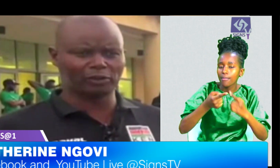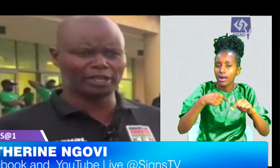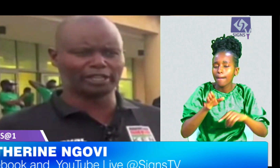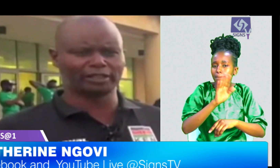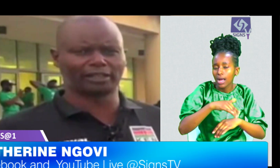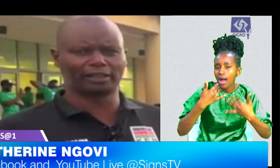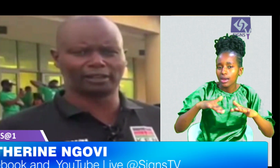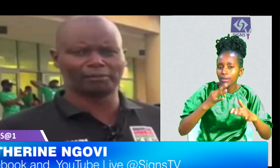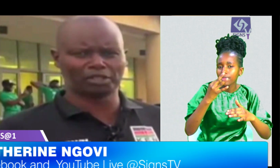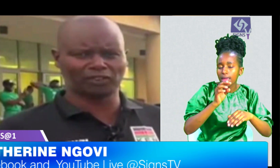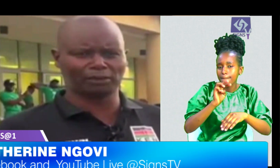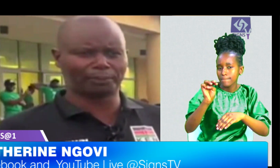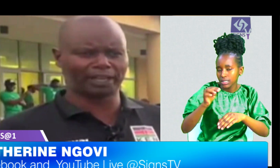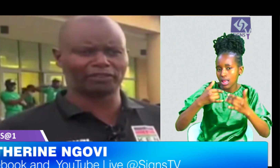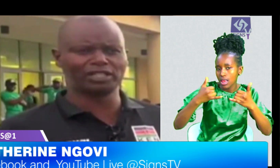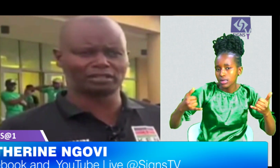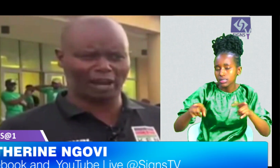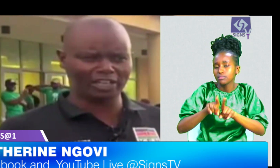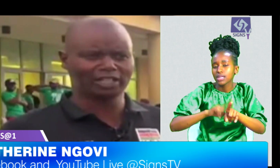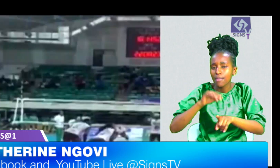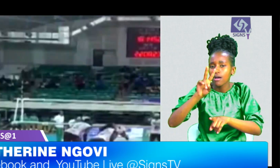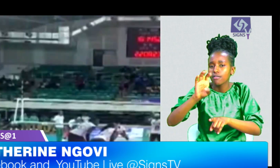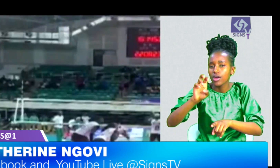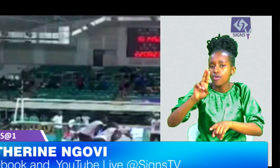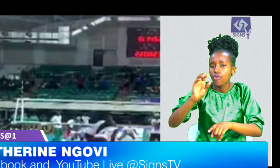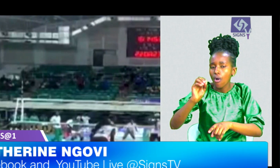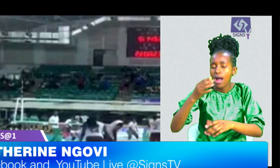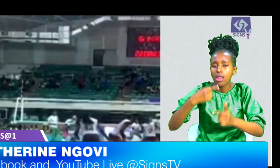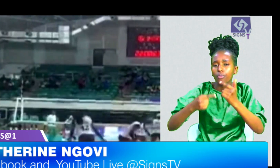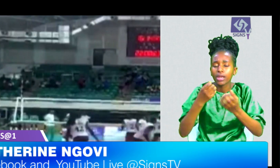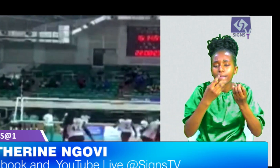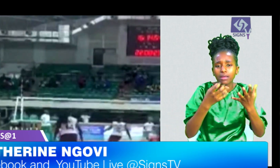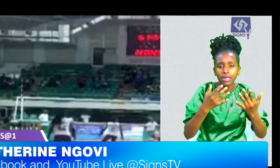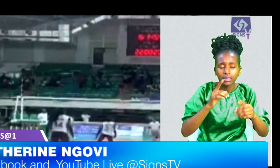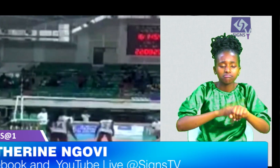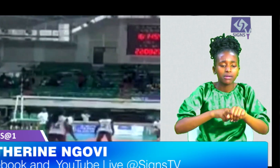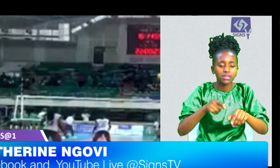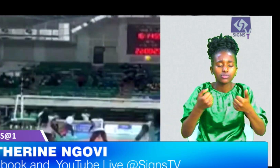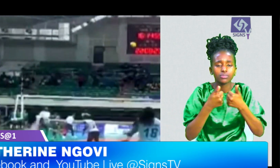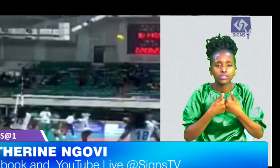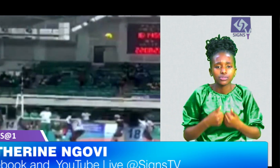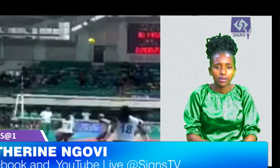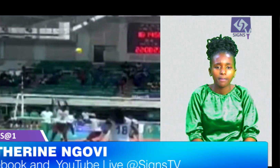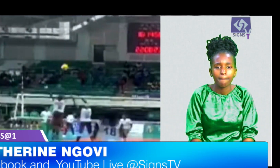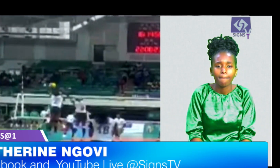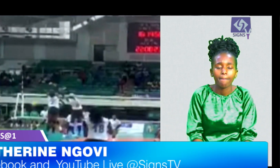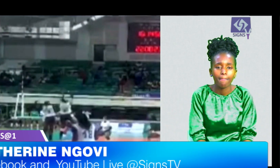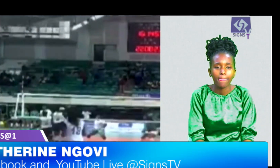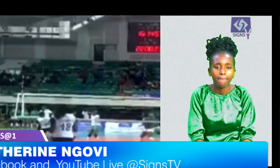September FIFA window in preparation for the 2026 World Cup qualifiers set to start later